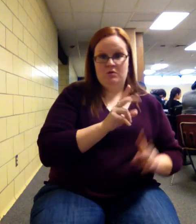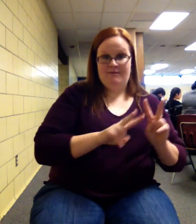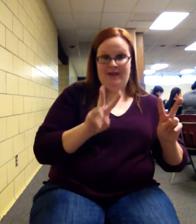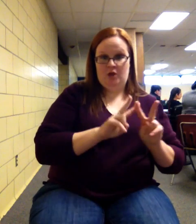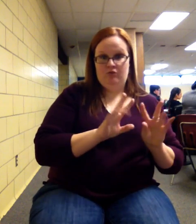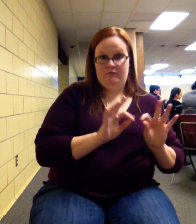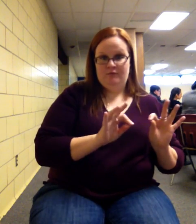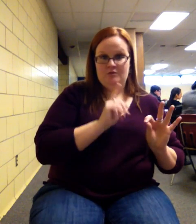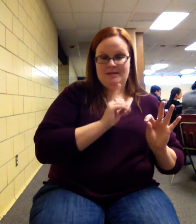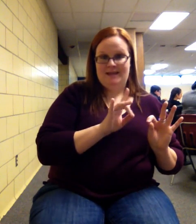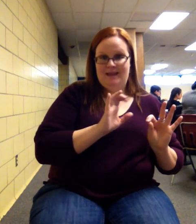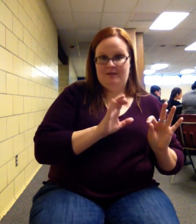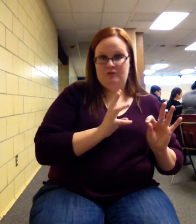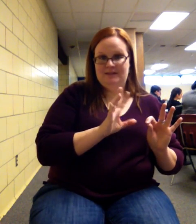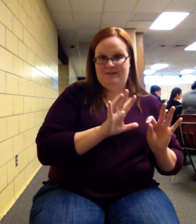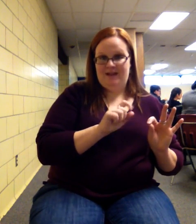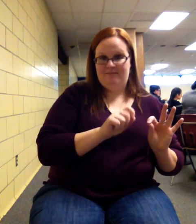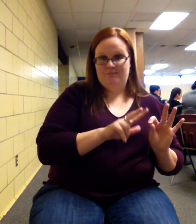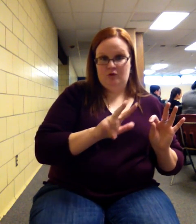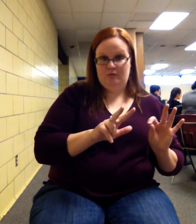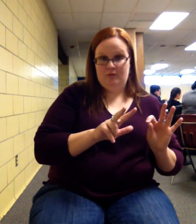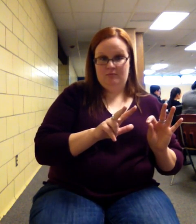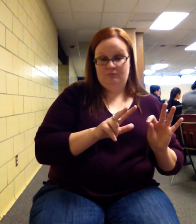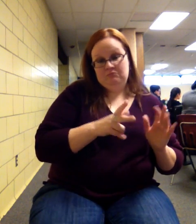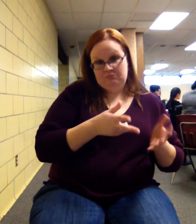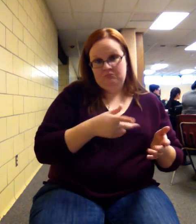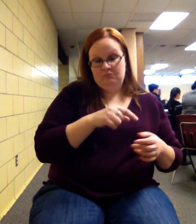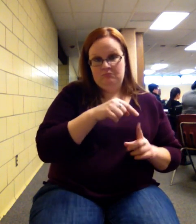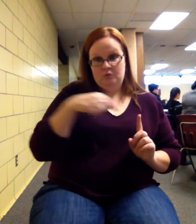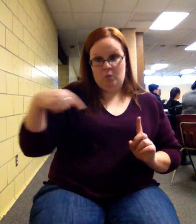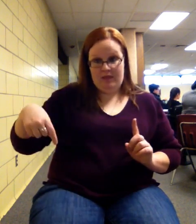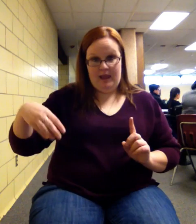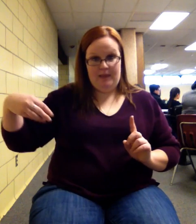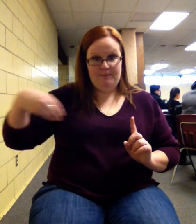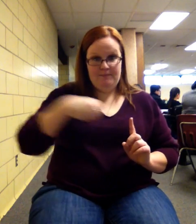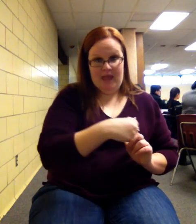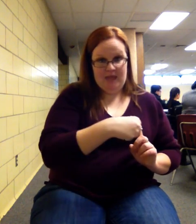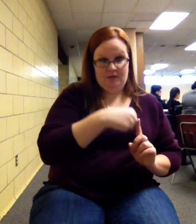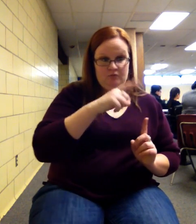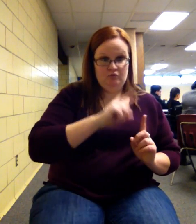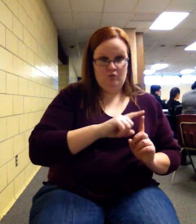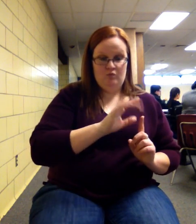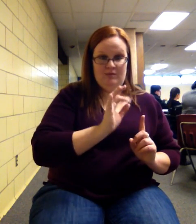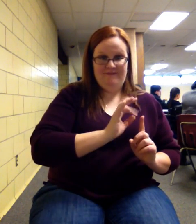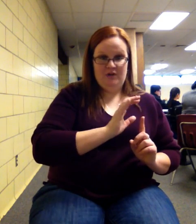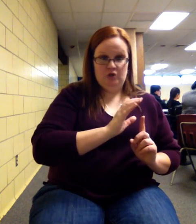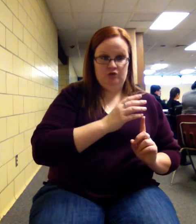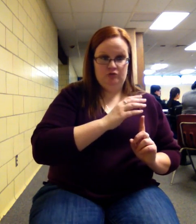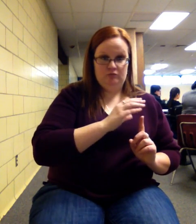is $865.33, so maybe that's what they pay the furniture store in exchange for collecting that $1,000 from